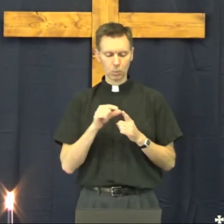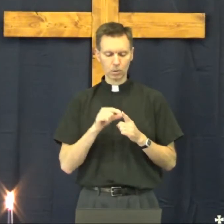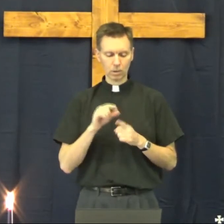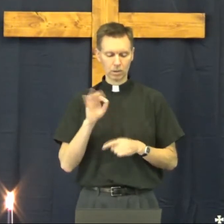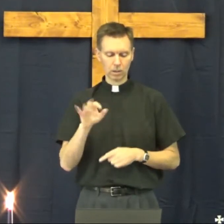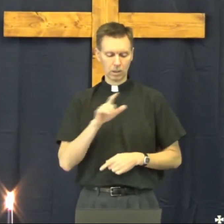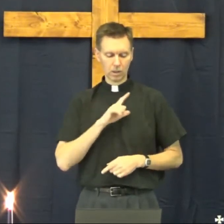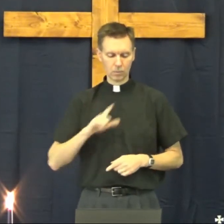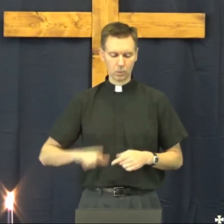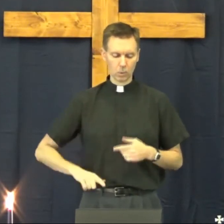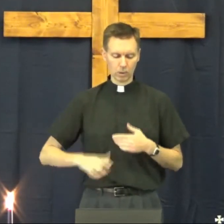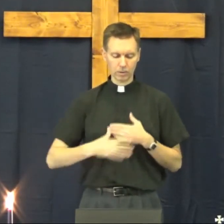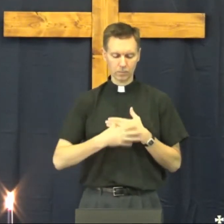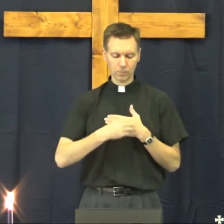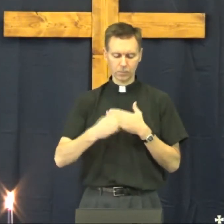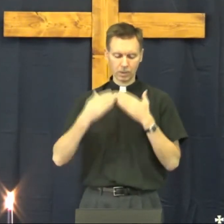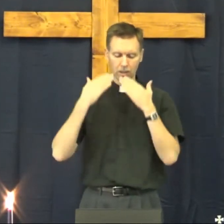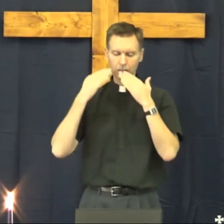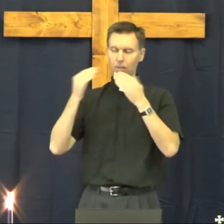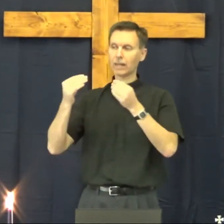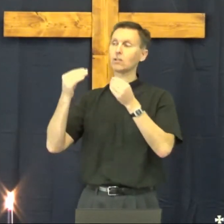word of the Lord. Thanks be